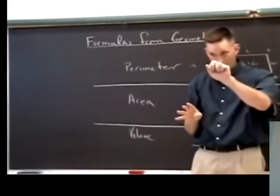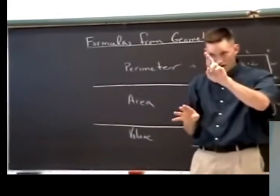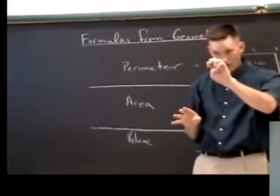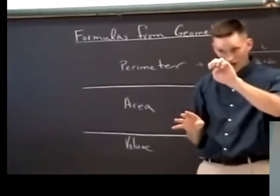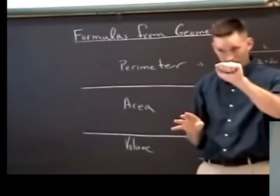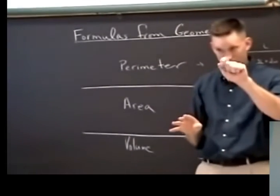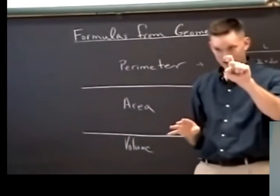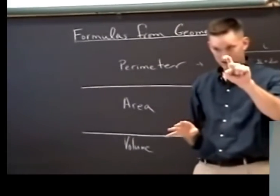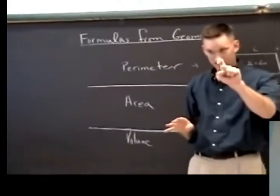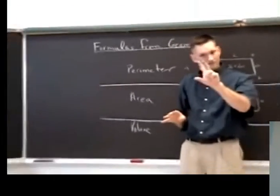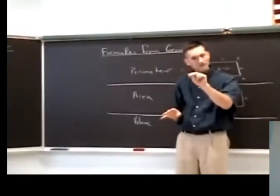it.